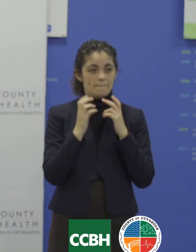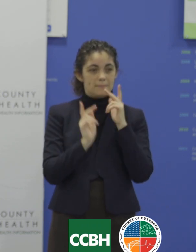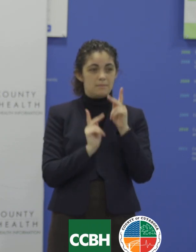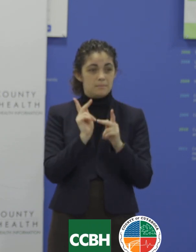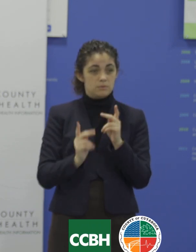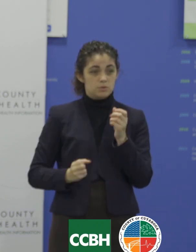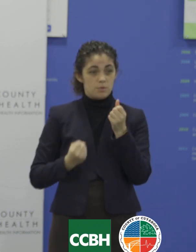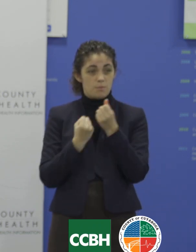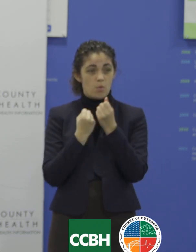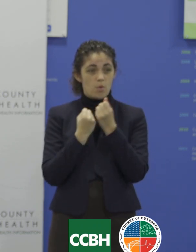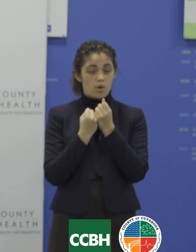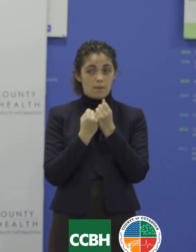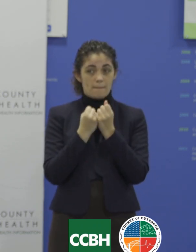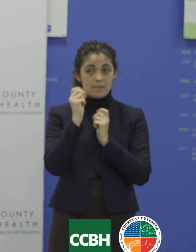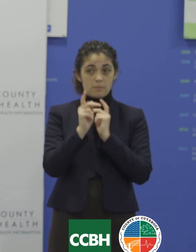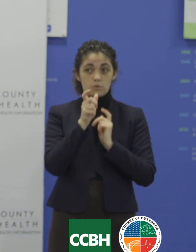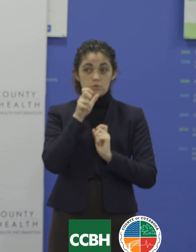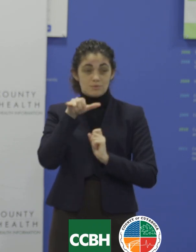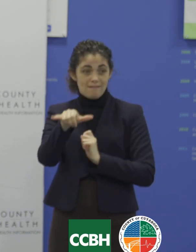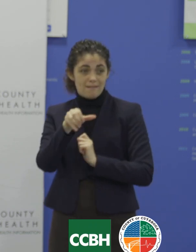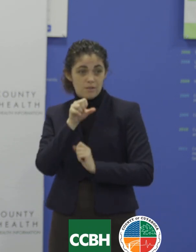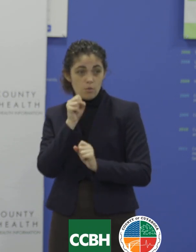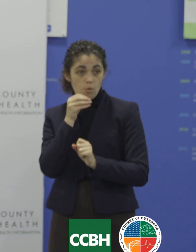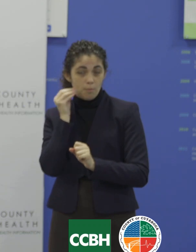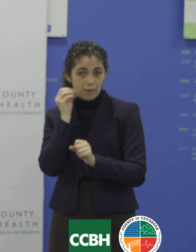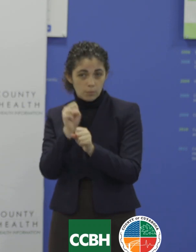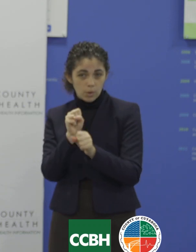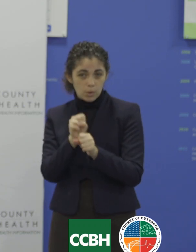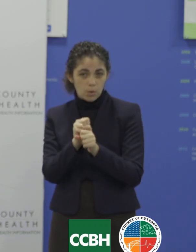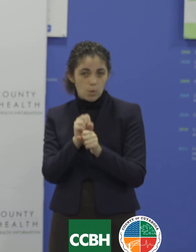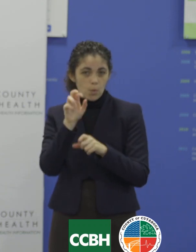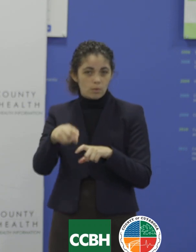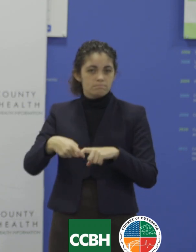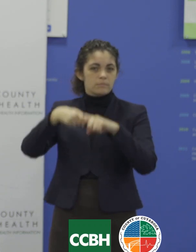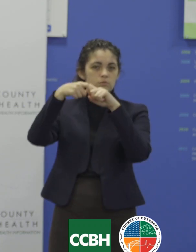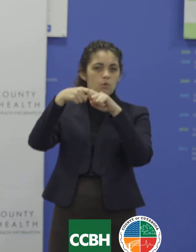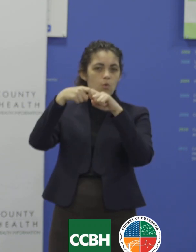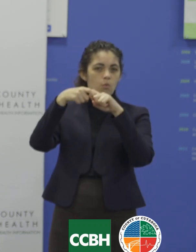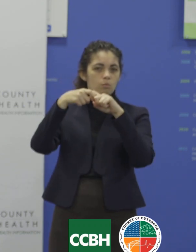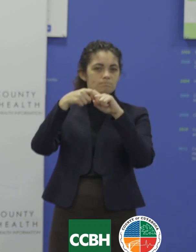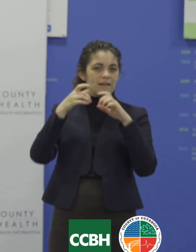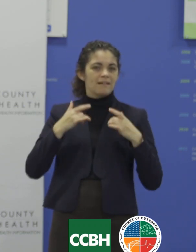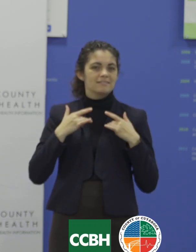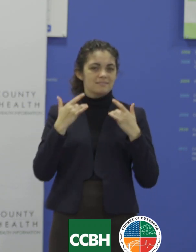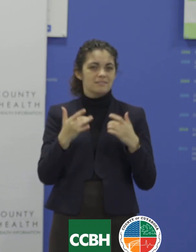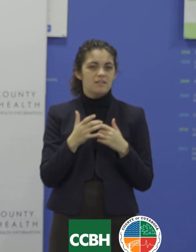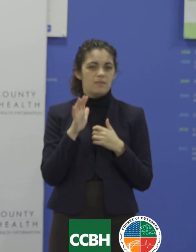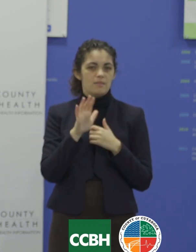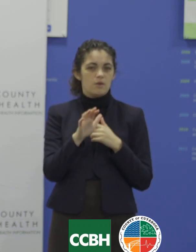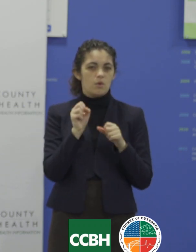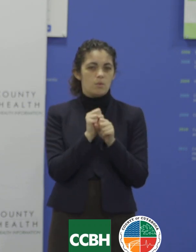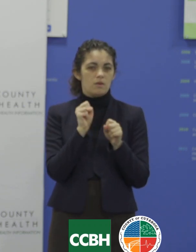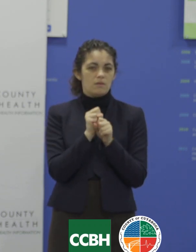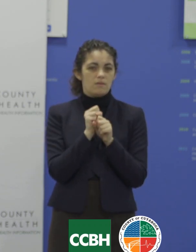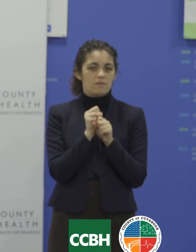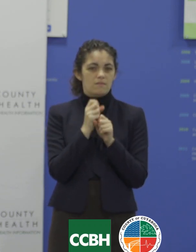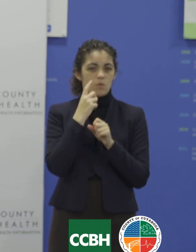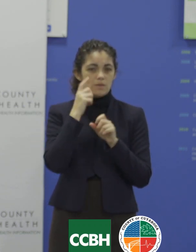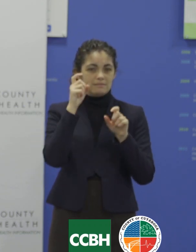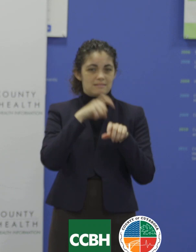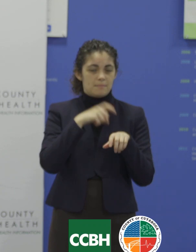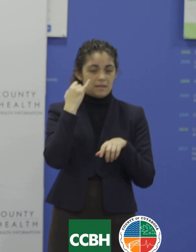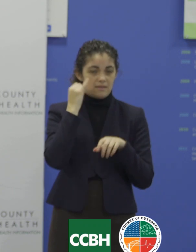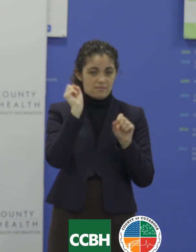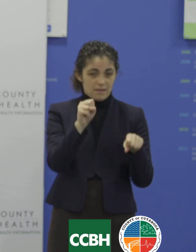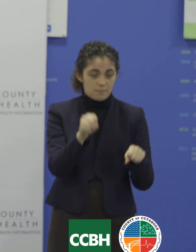support remote work where possible. We want businesses to consider postponing activities and their work for some time if they're able to, if